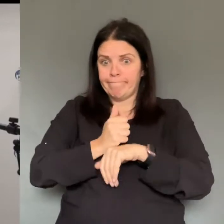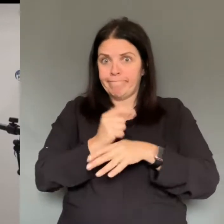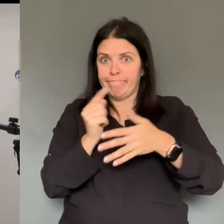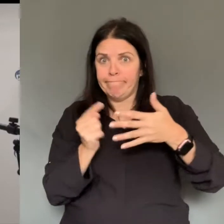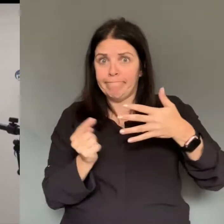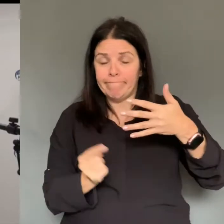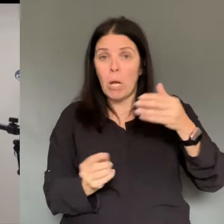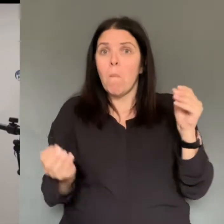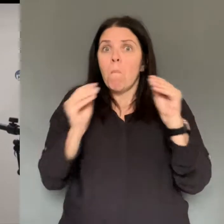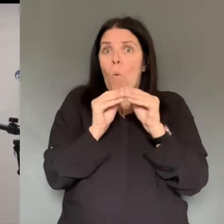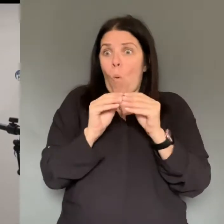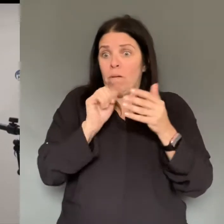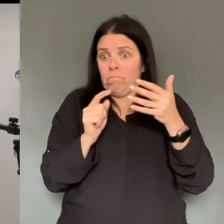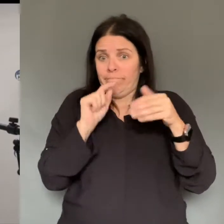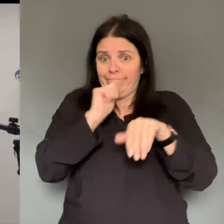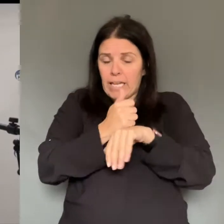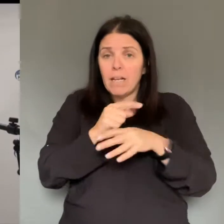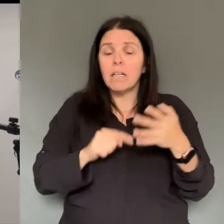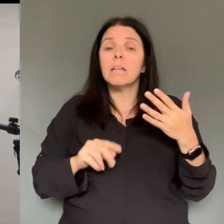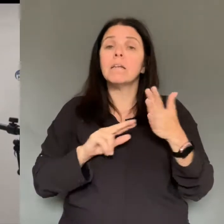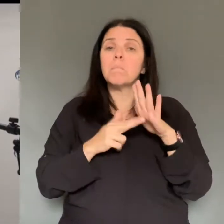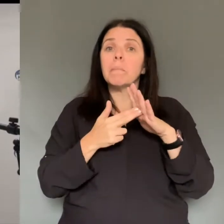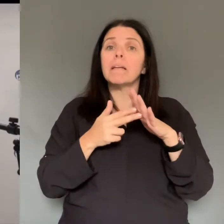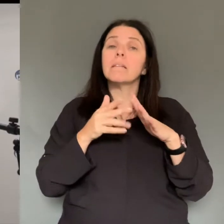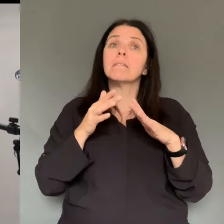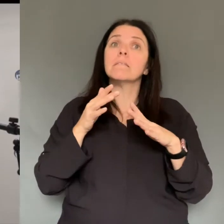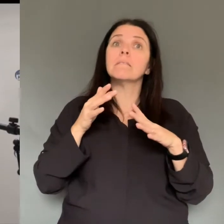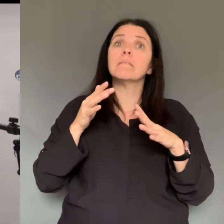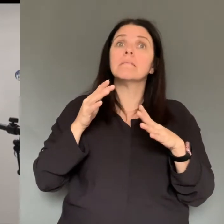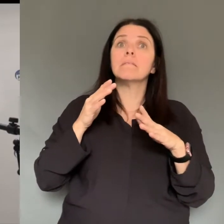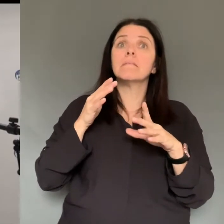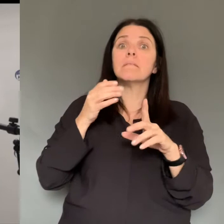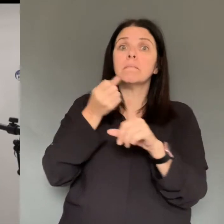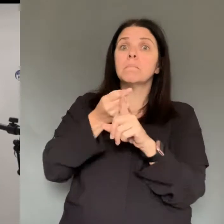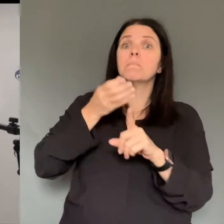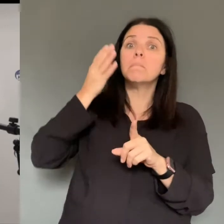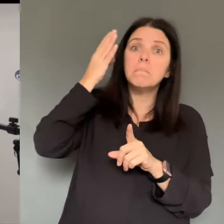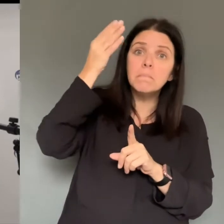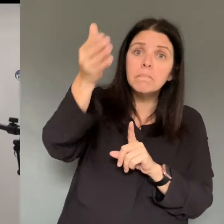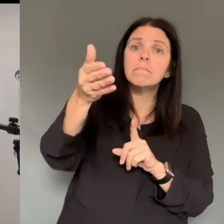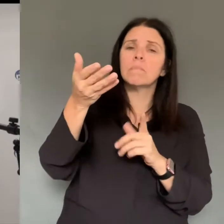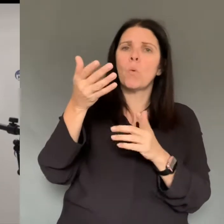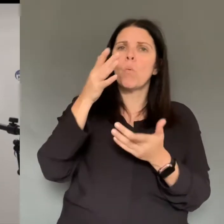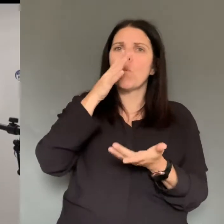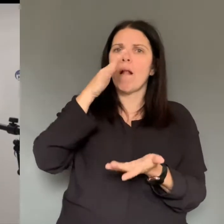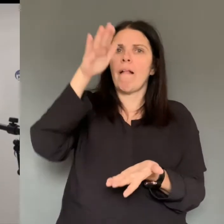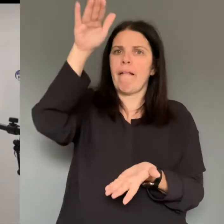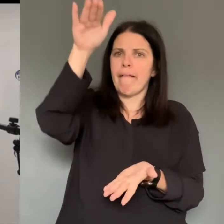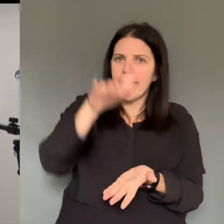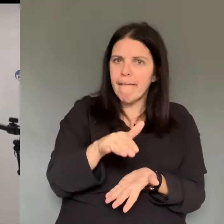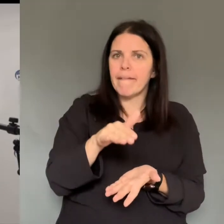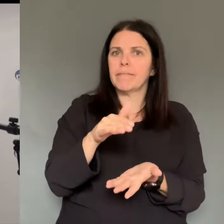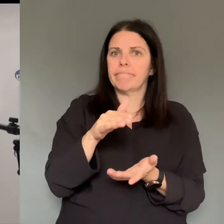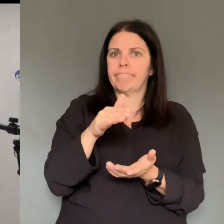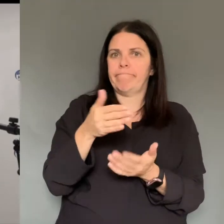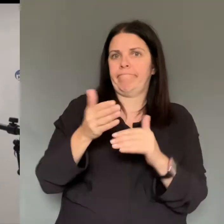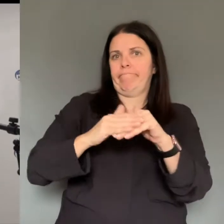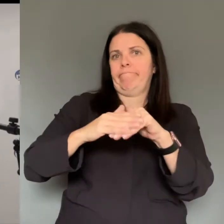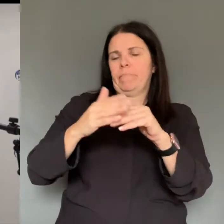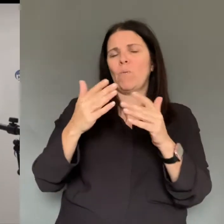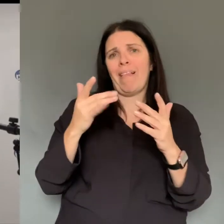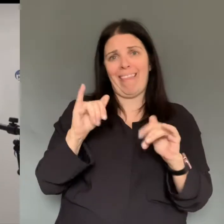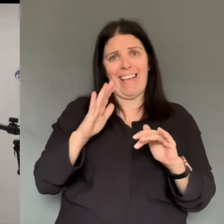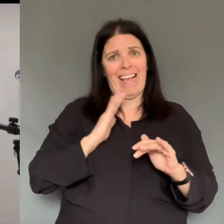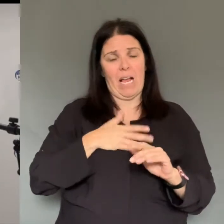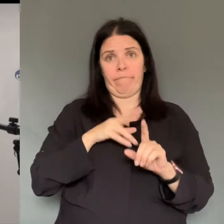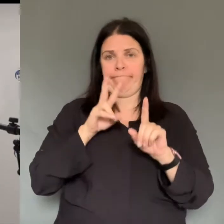Last night, the government of Ontario extended the emergency order to close all public playground facilities,